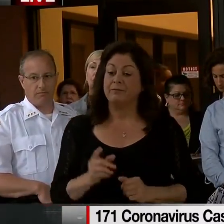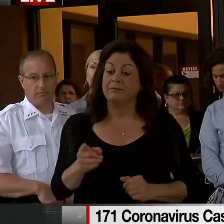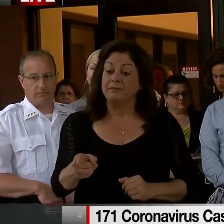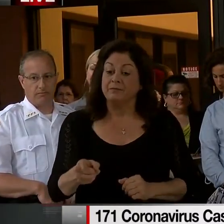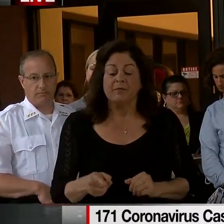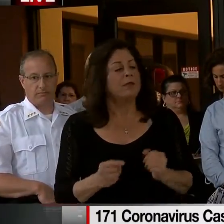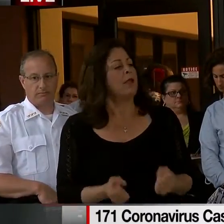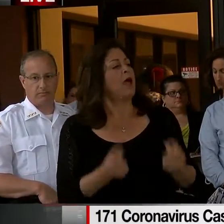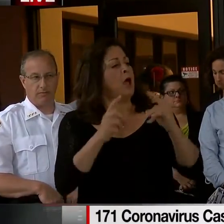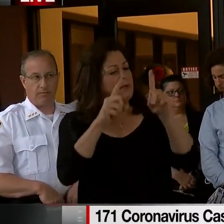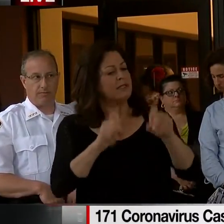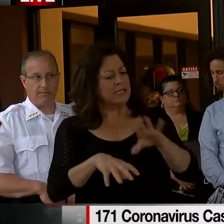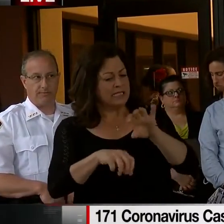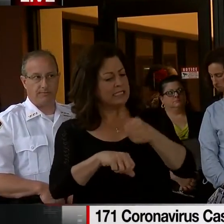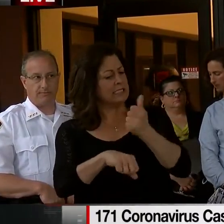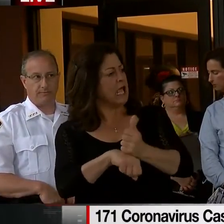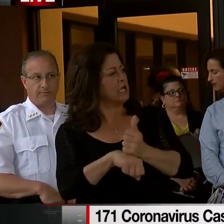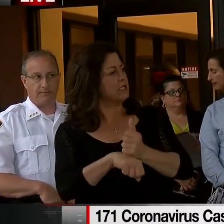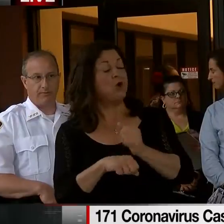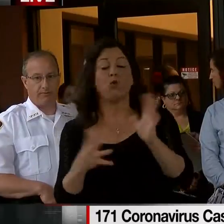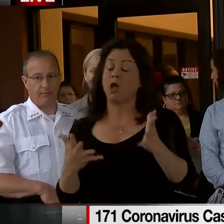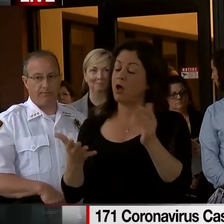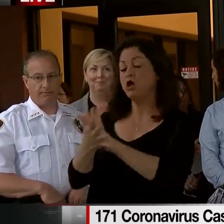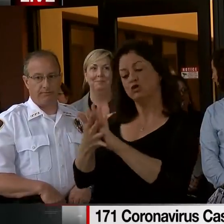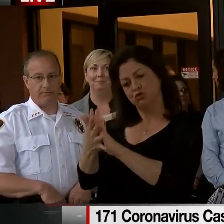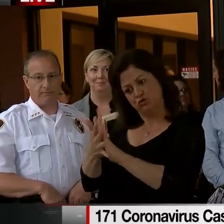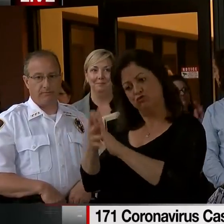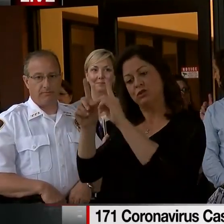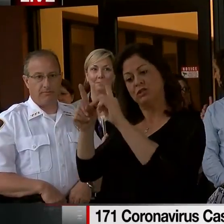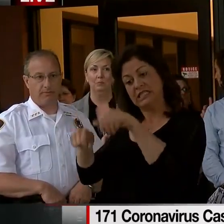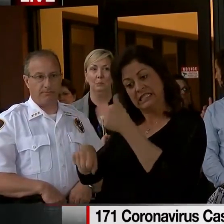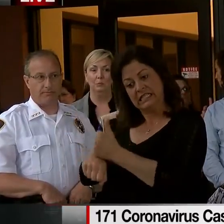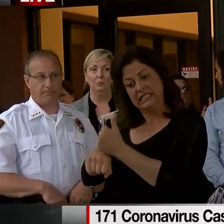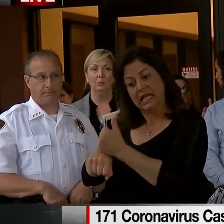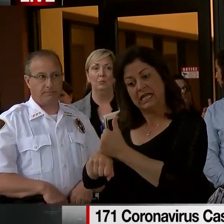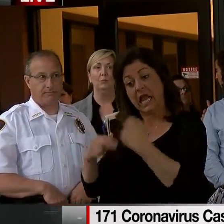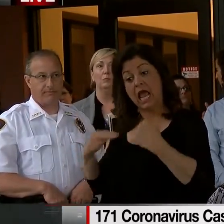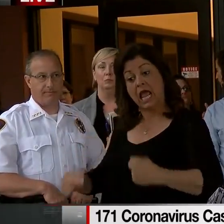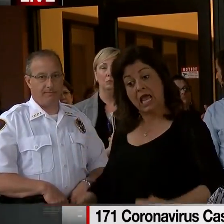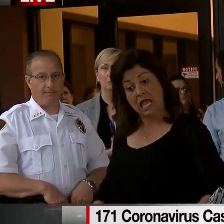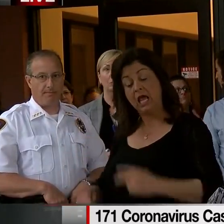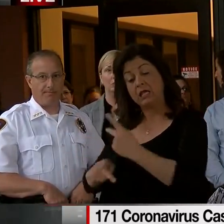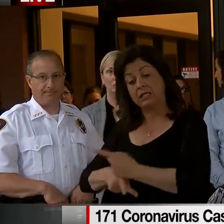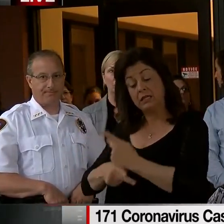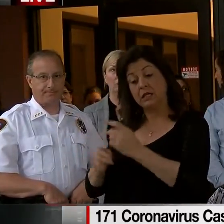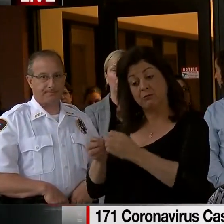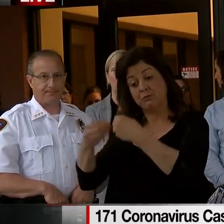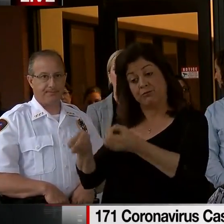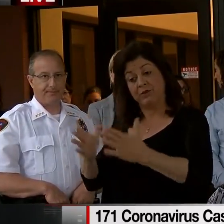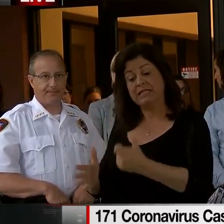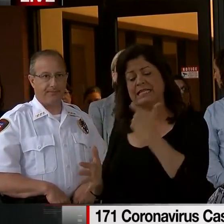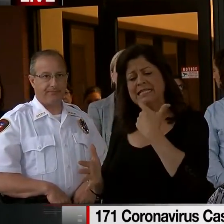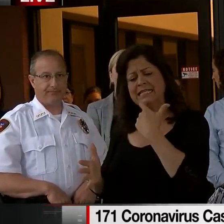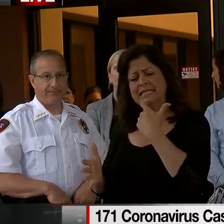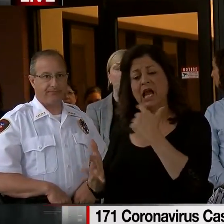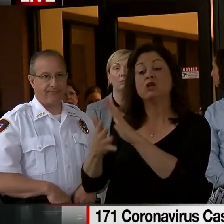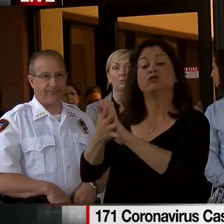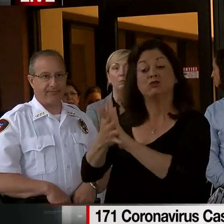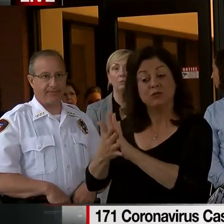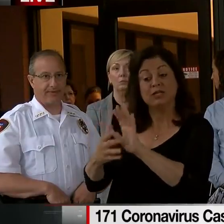you all have? So it's a screening site. So we're going to, yeah, and our healthcare providers have made that very clear. And on that note, Jamie had